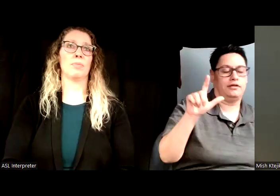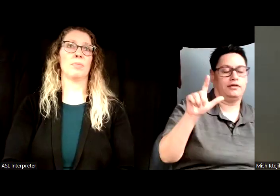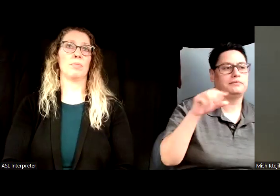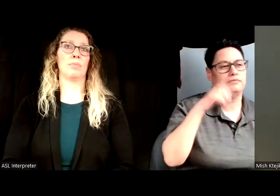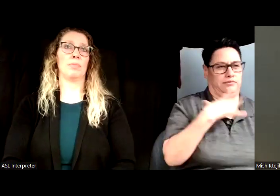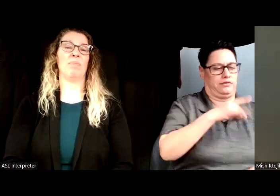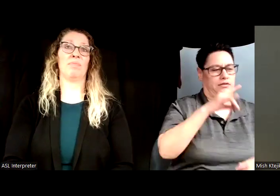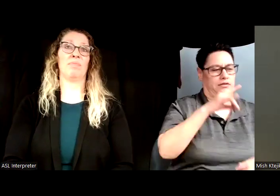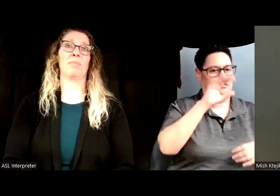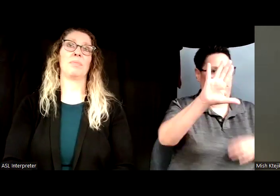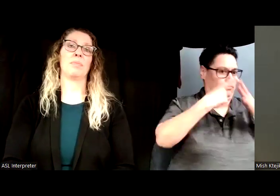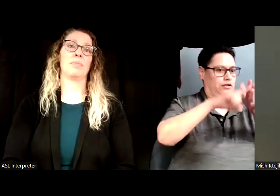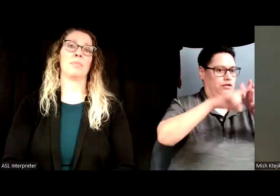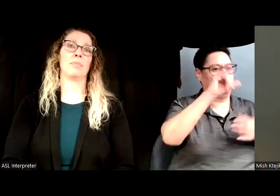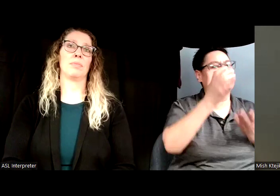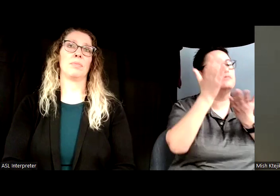so I'm Al.